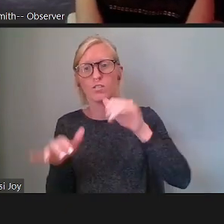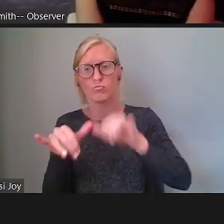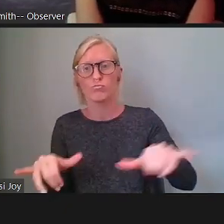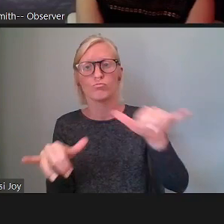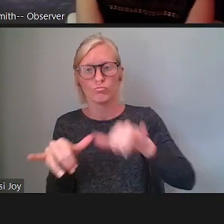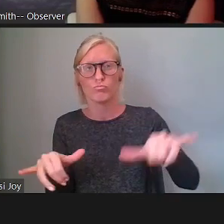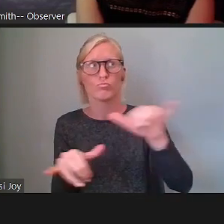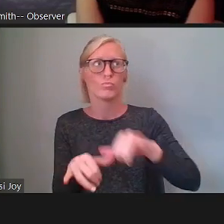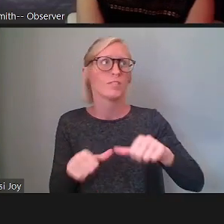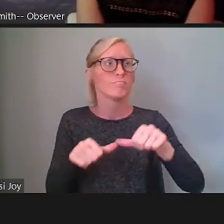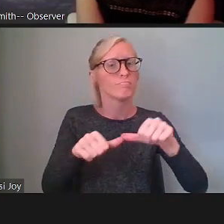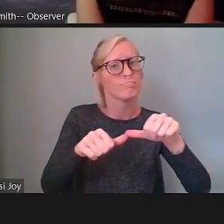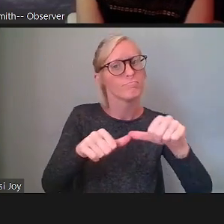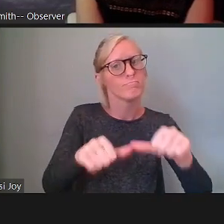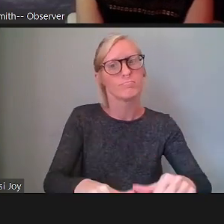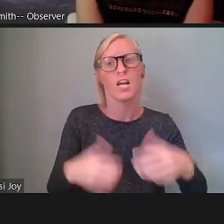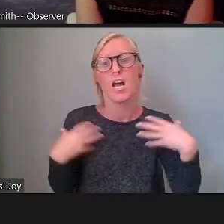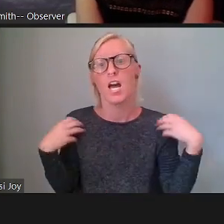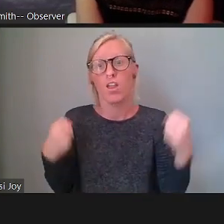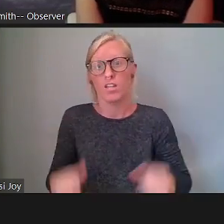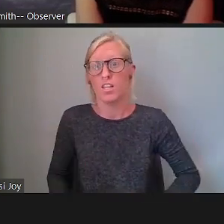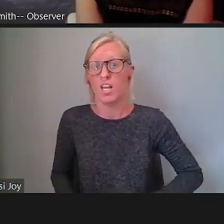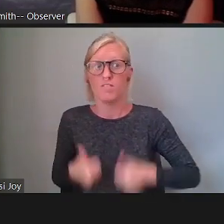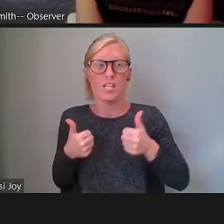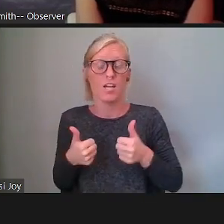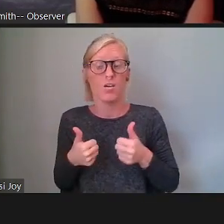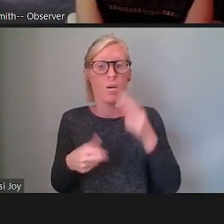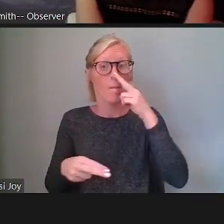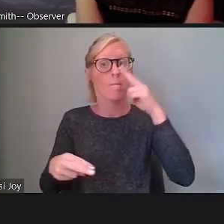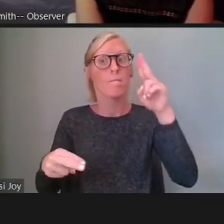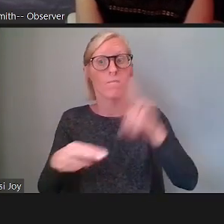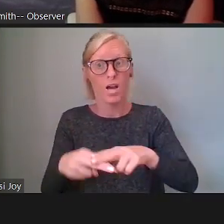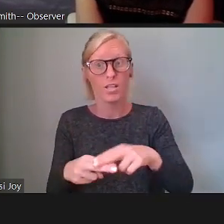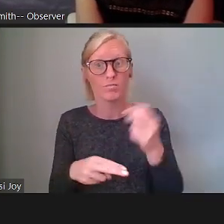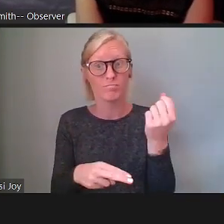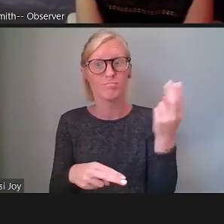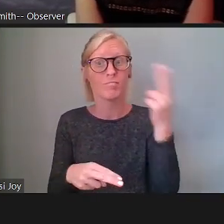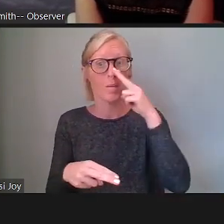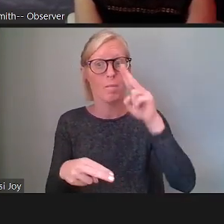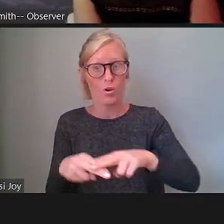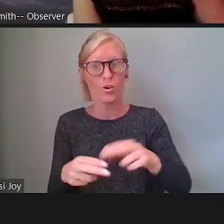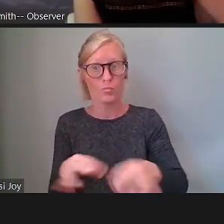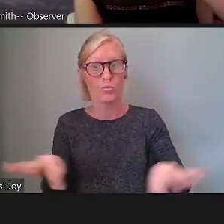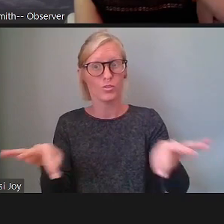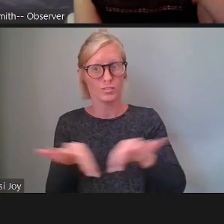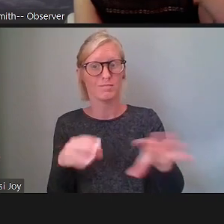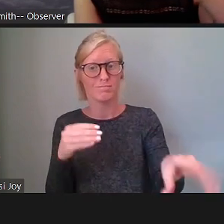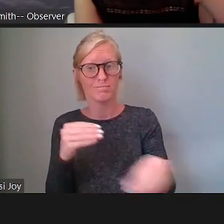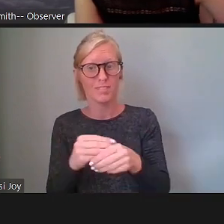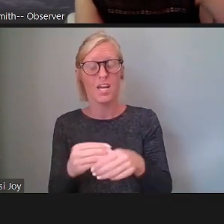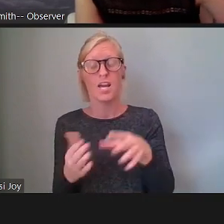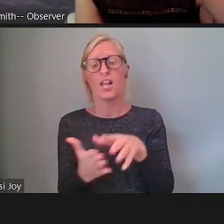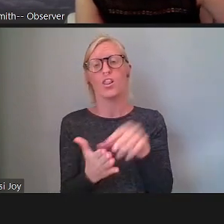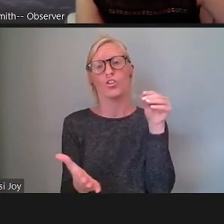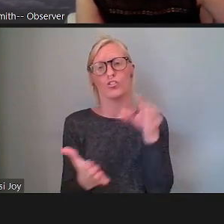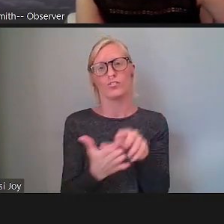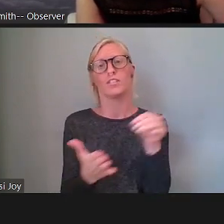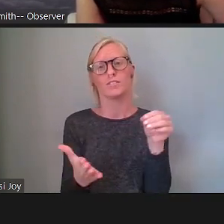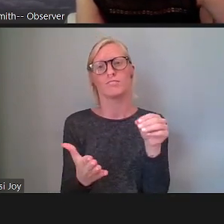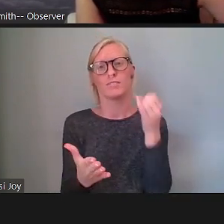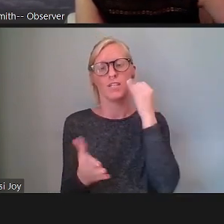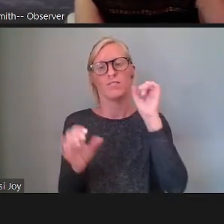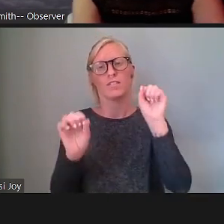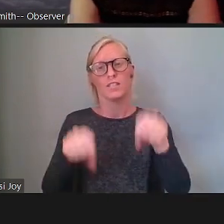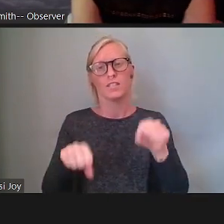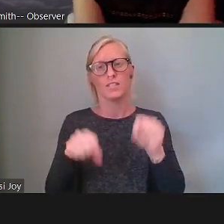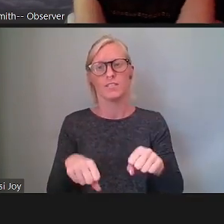maintaining a healthy lifestyle at home, and encouraging times for play and learning if that's possible. And additionally,